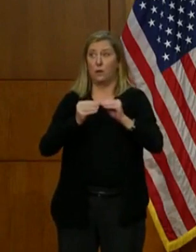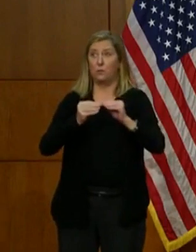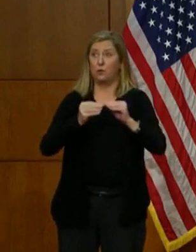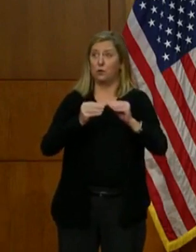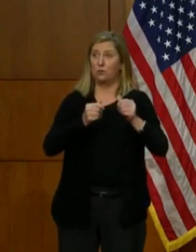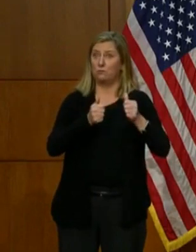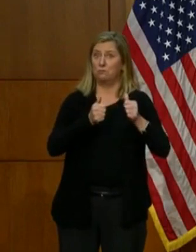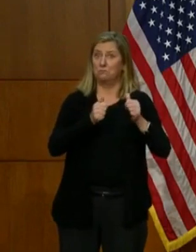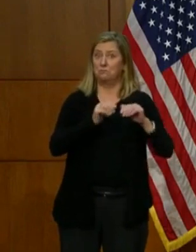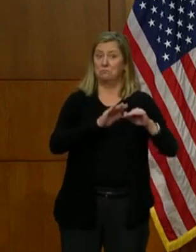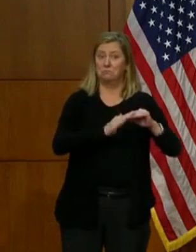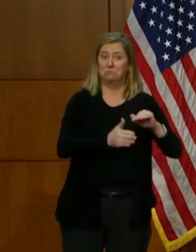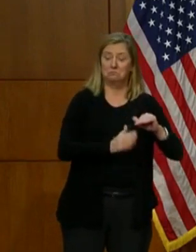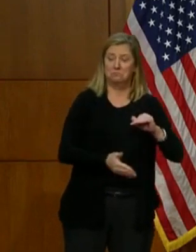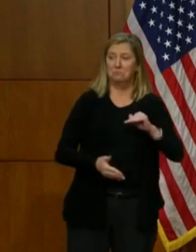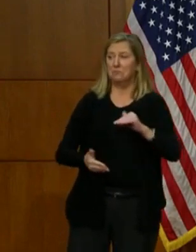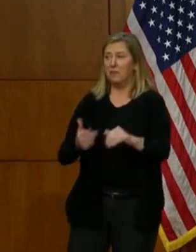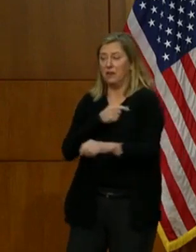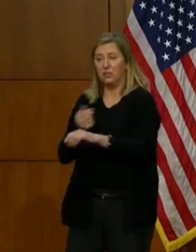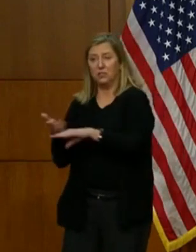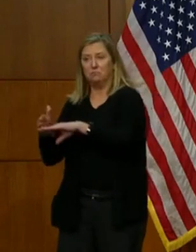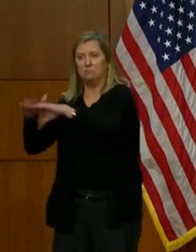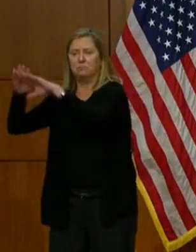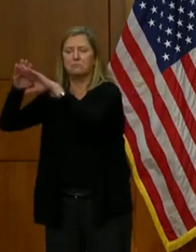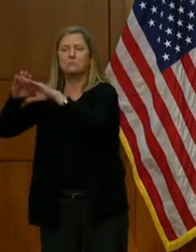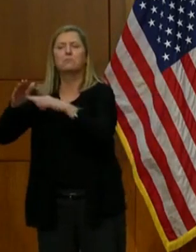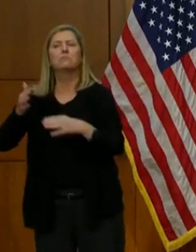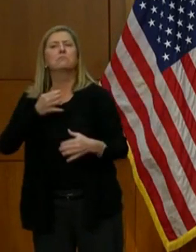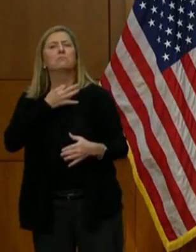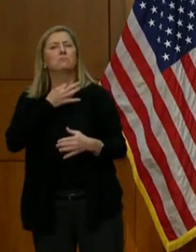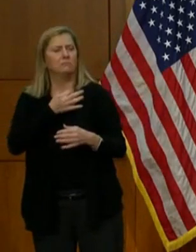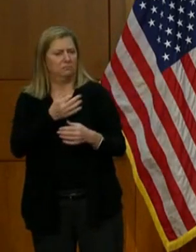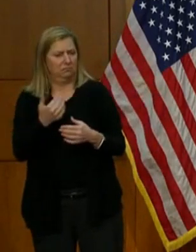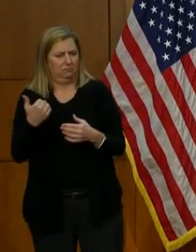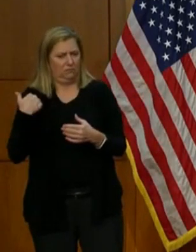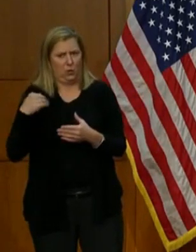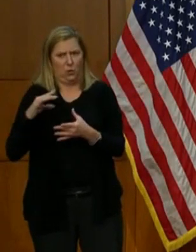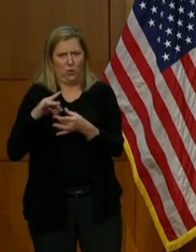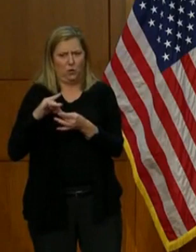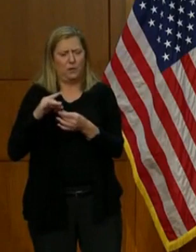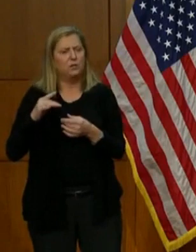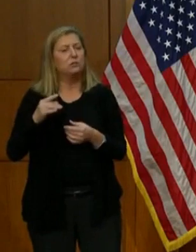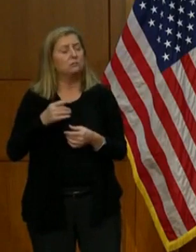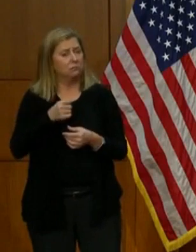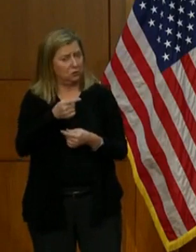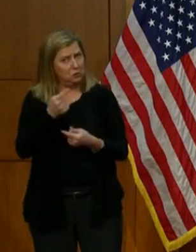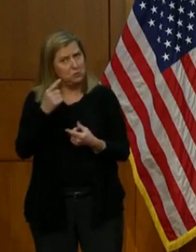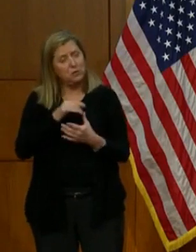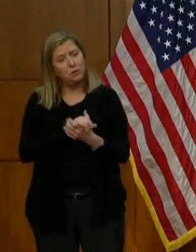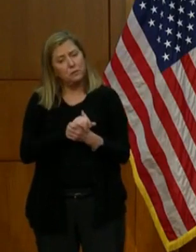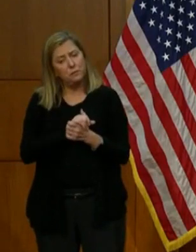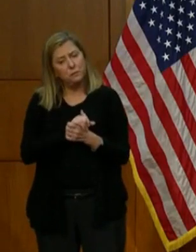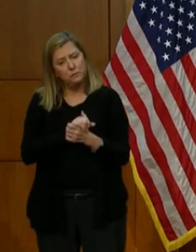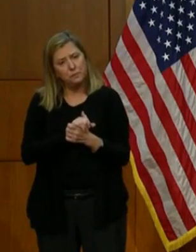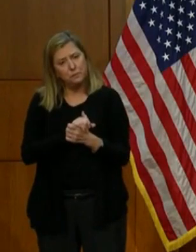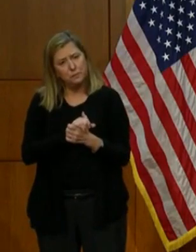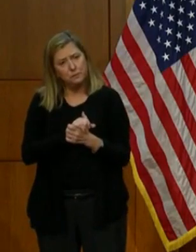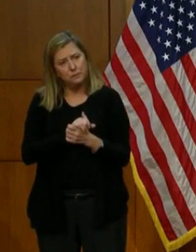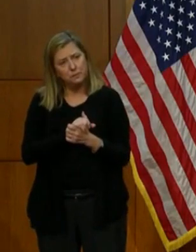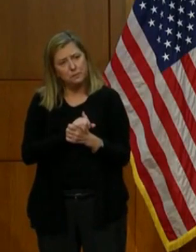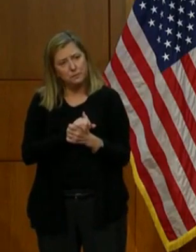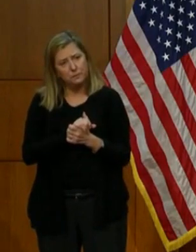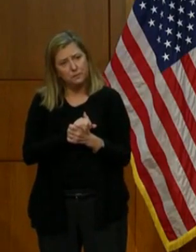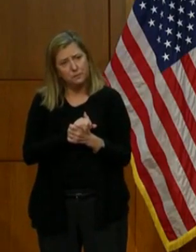to expire at the end of February, other than what you mentioned today with outdoor sports, are you looking at a further loosening